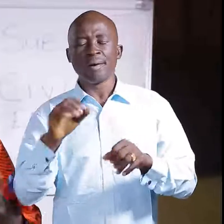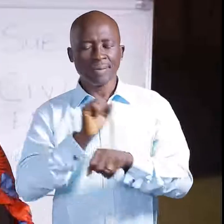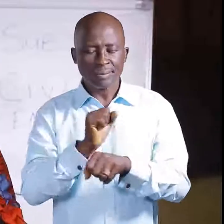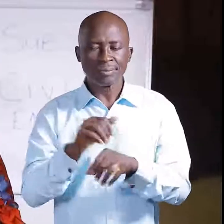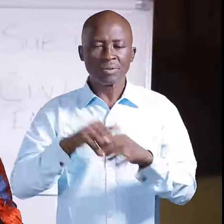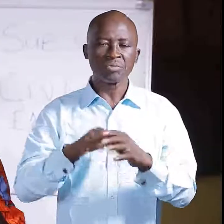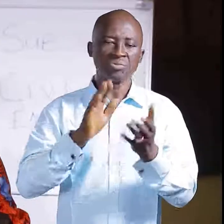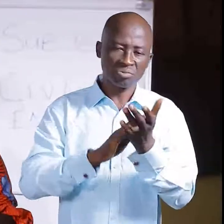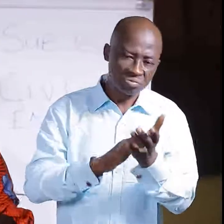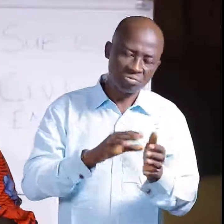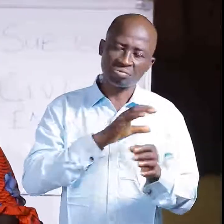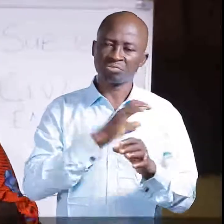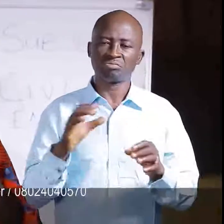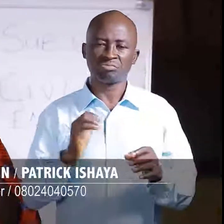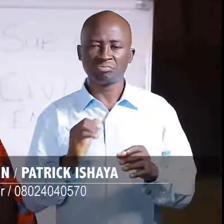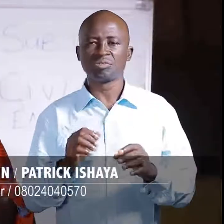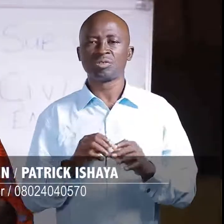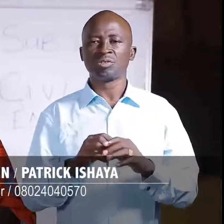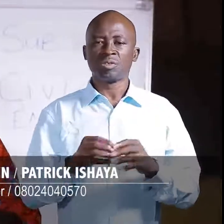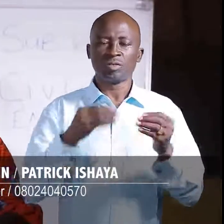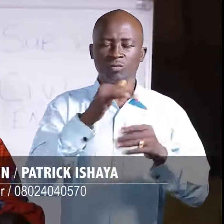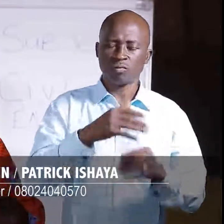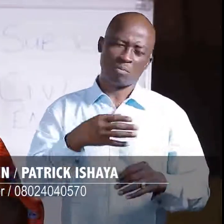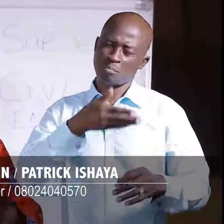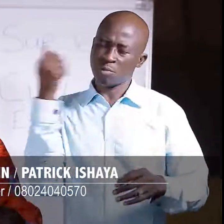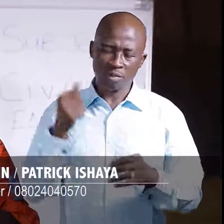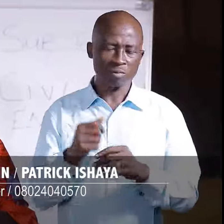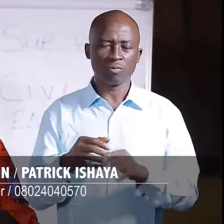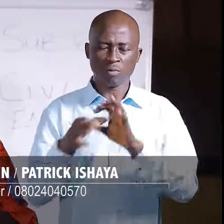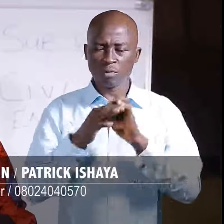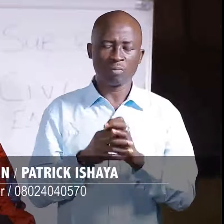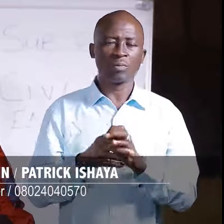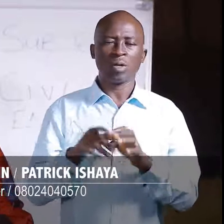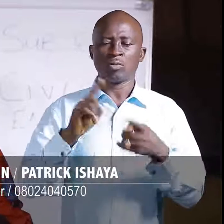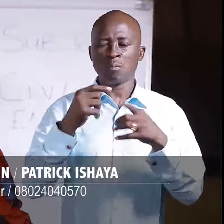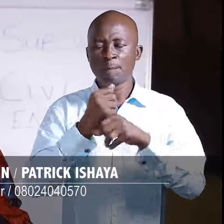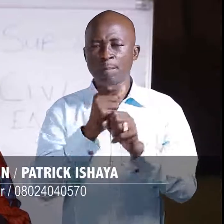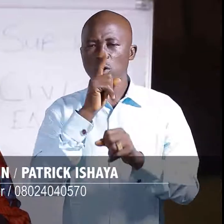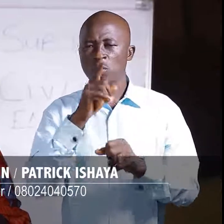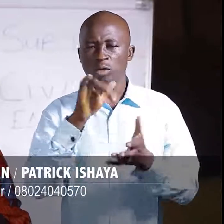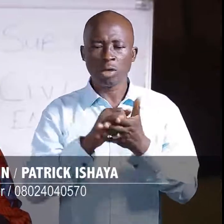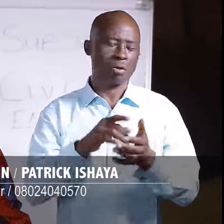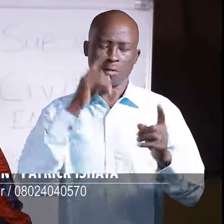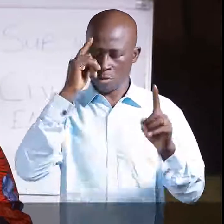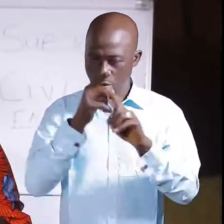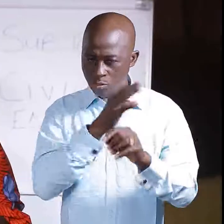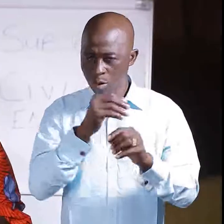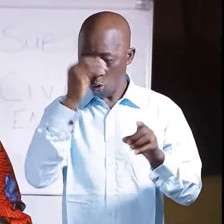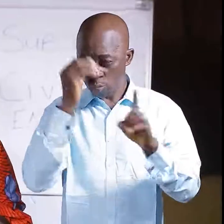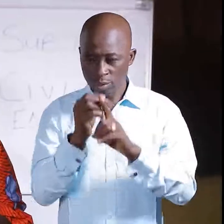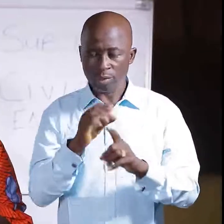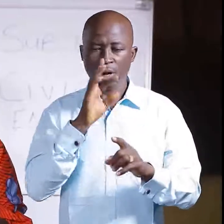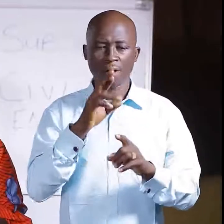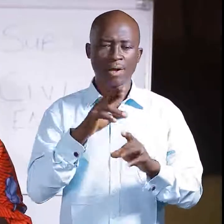school, in community, and the rest, you will give in your best. You give in your cooperation to make sure that aims and objectives